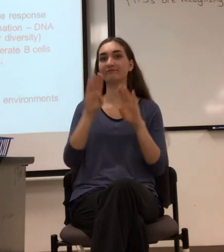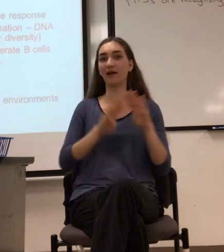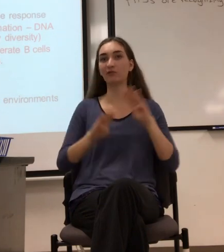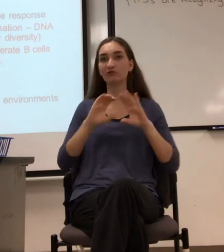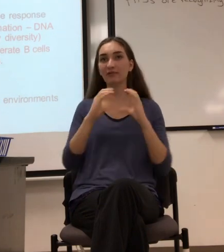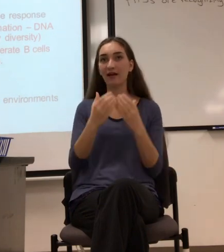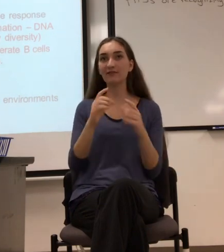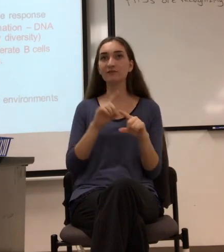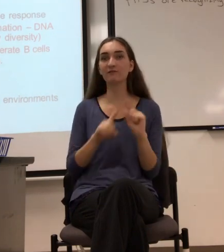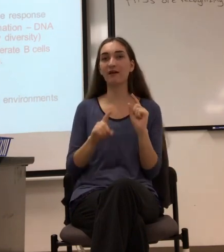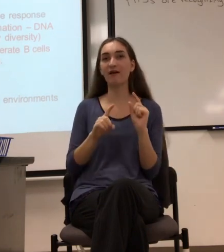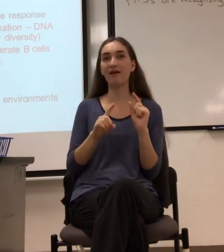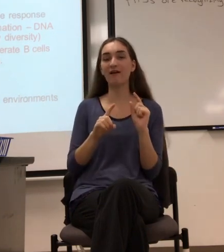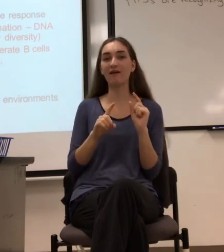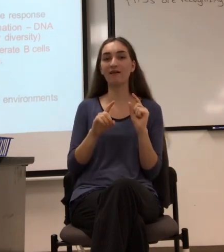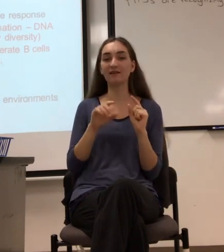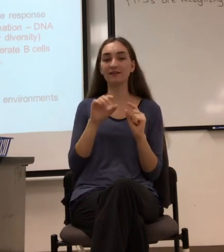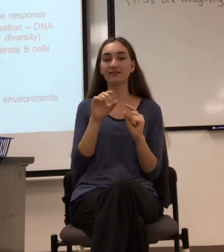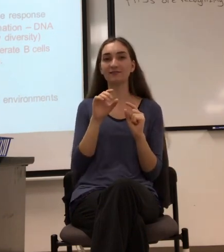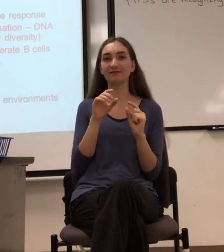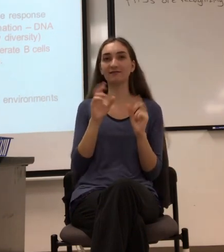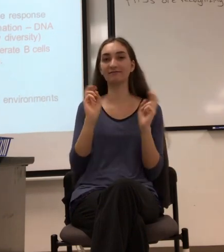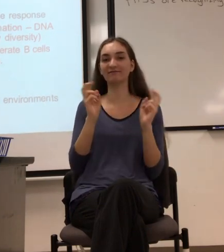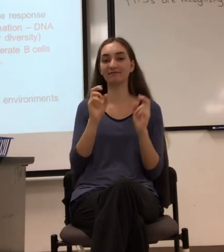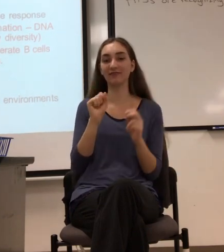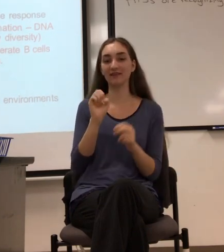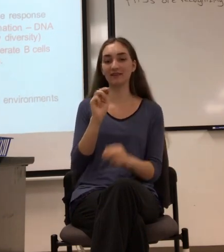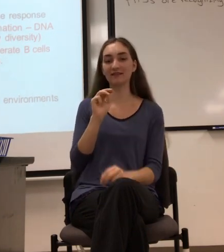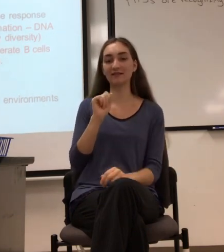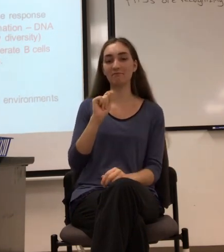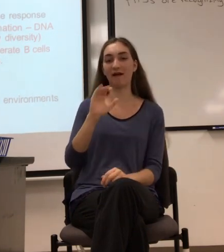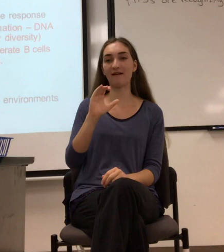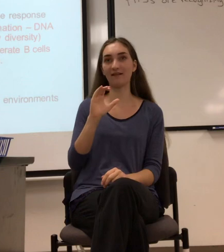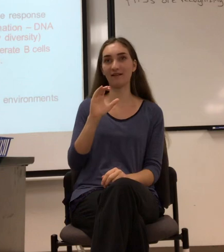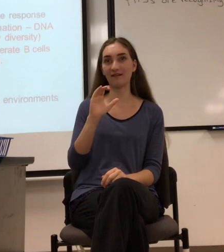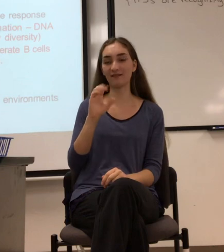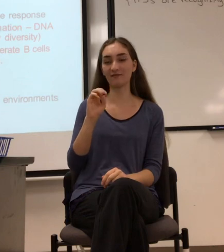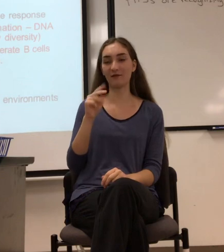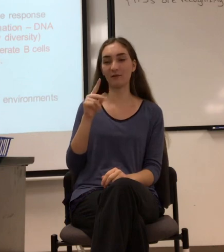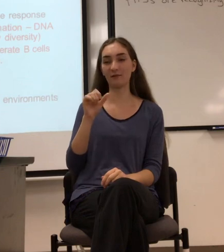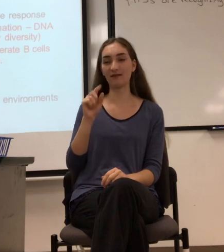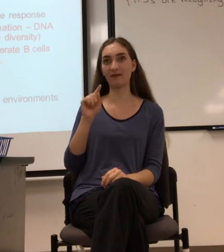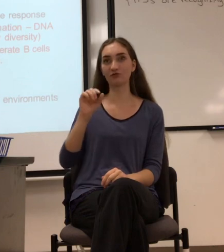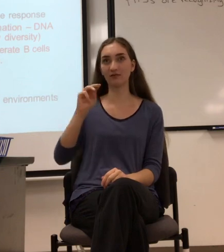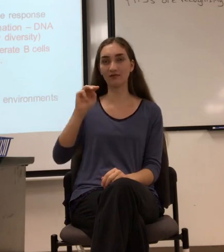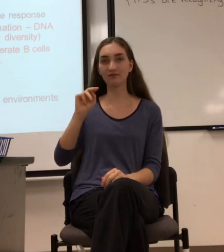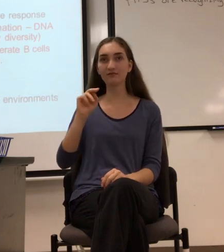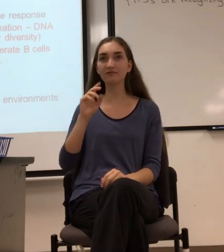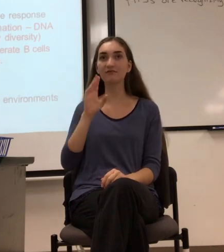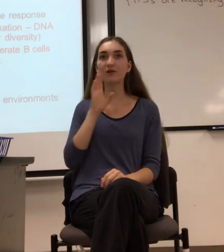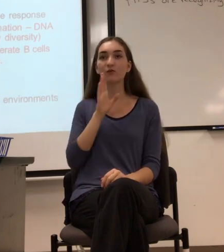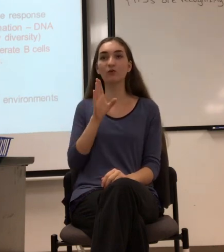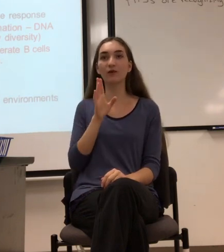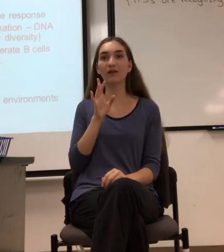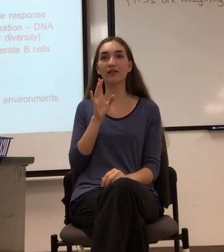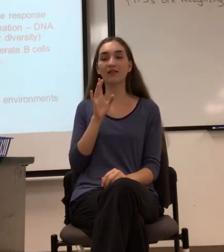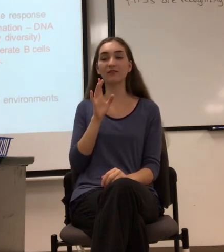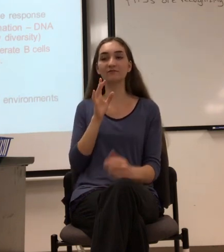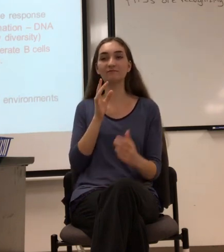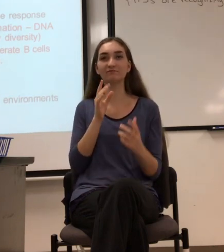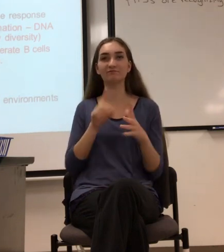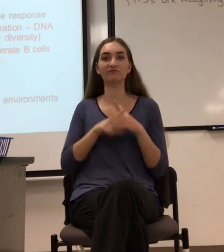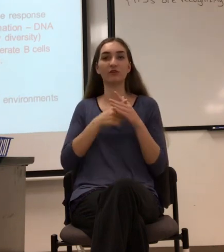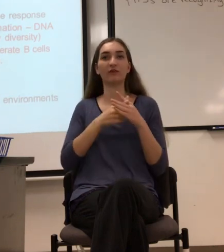somatic recombination. You're shuffling the genes responsible for making these antibodies. And when you do that, you